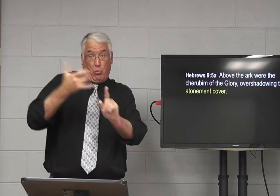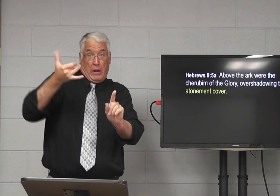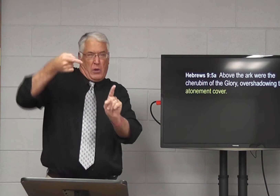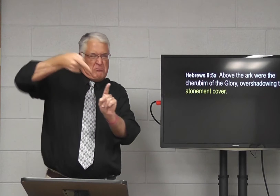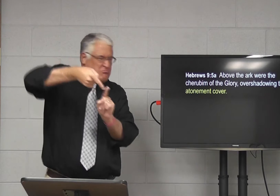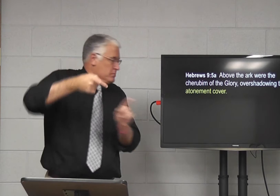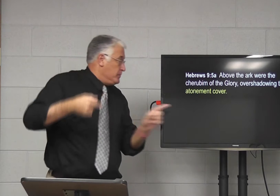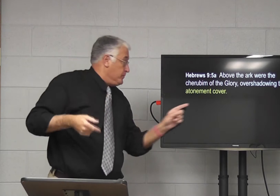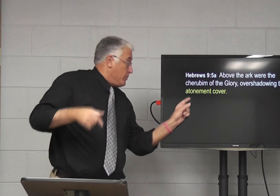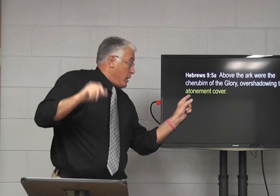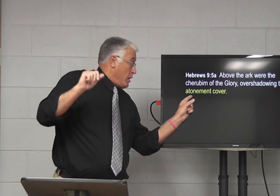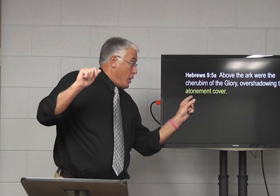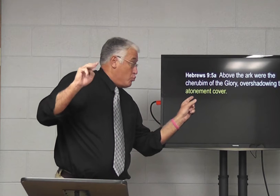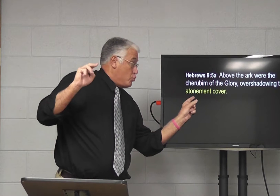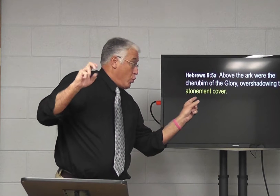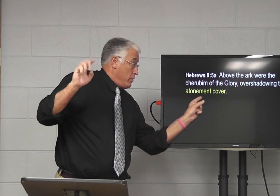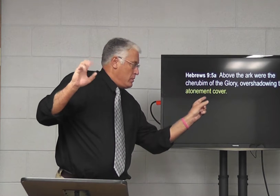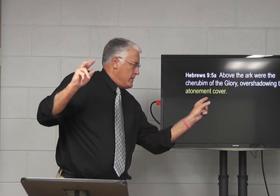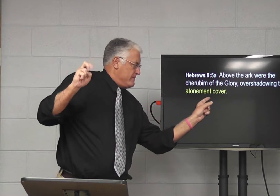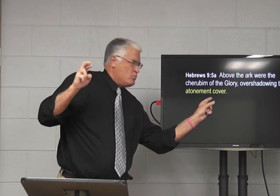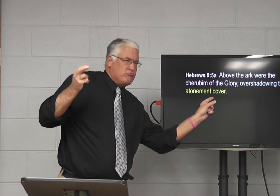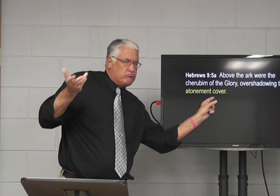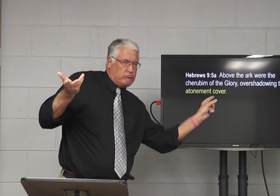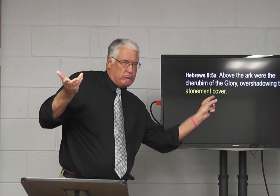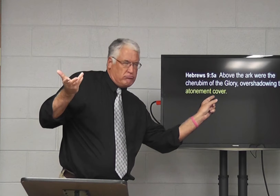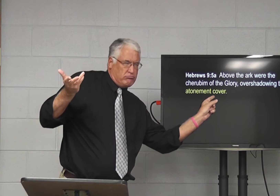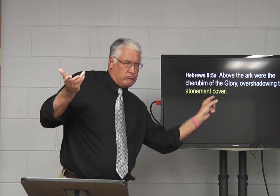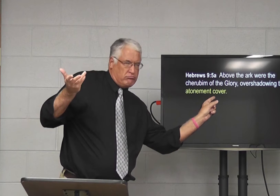later. But the point of this is the atonement cover.